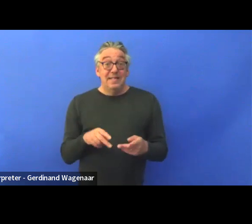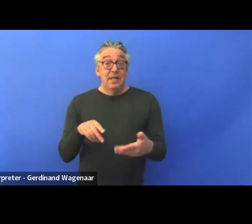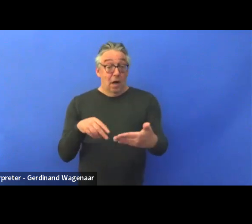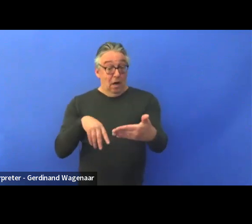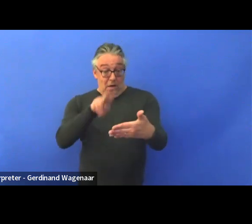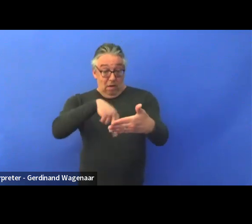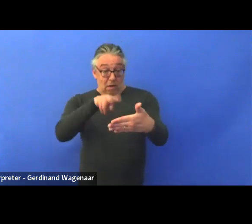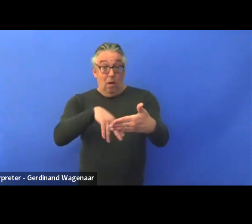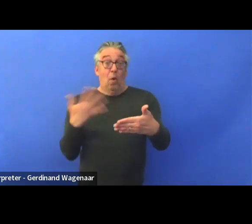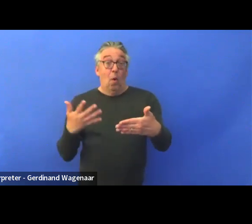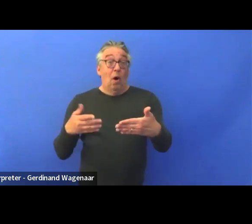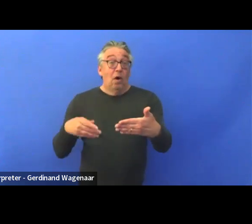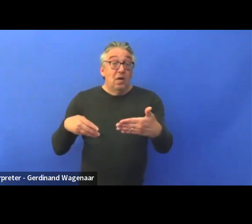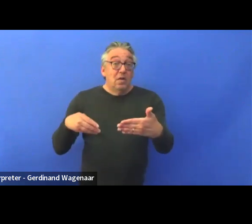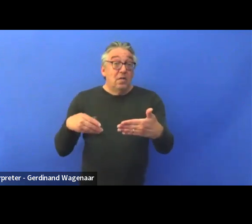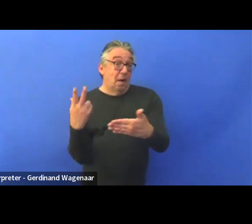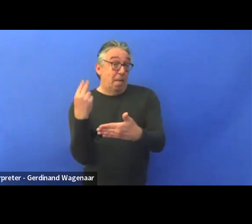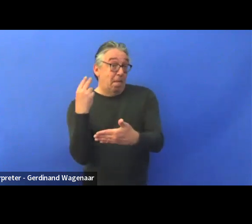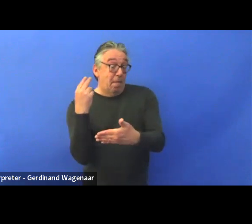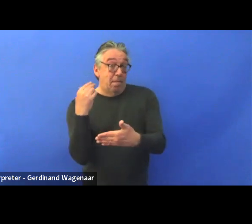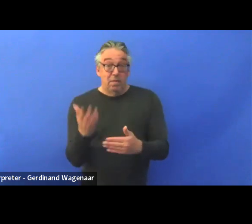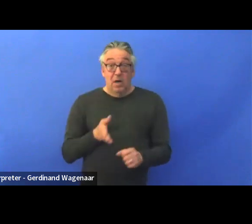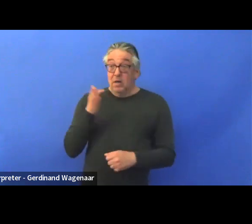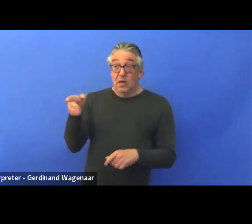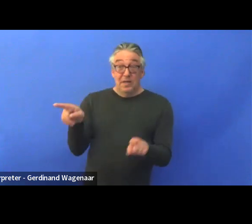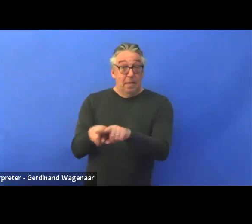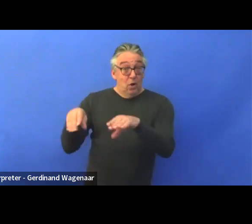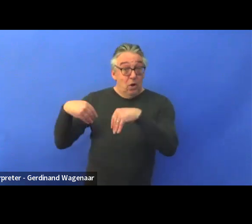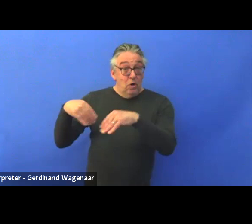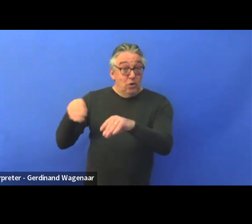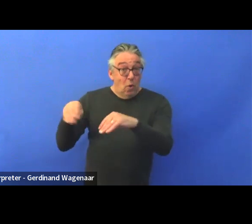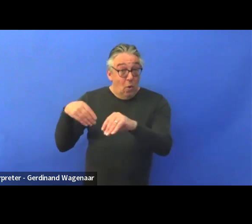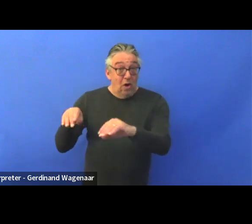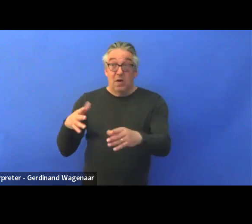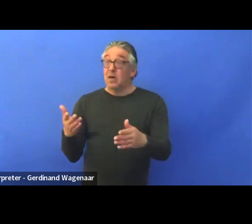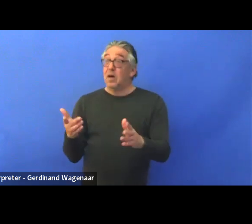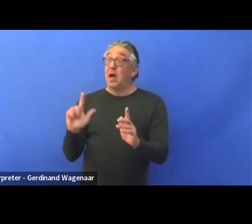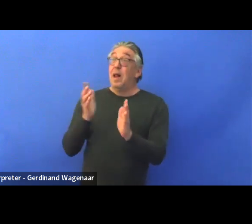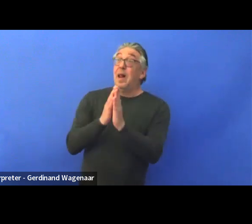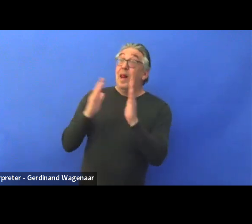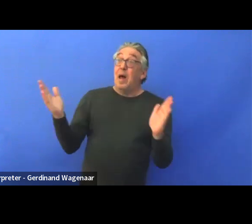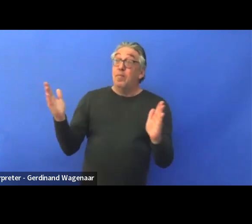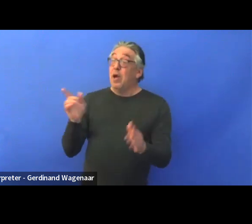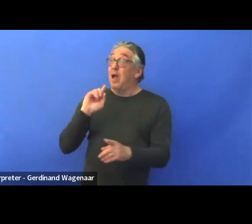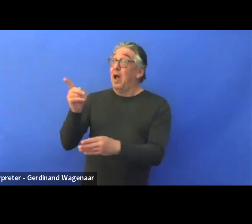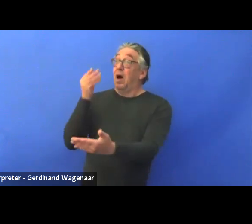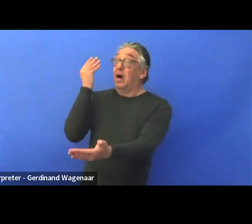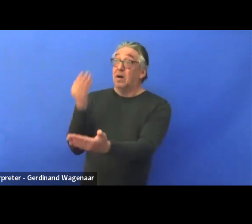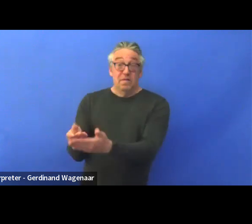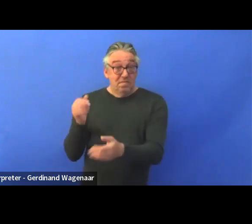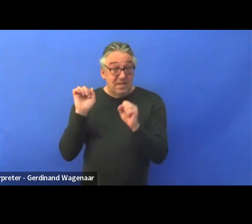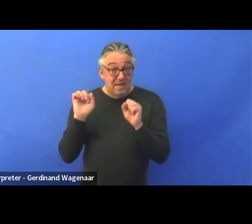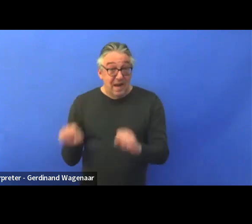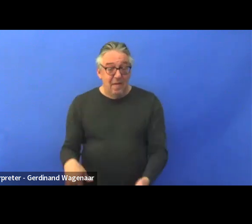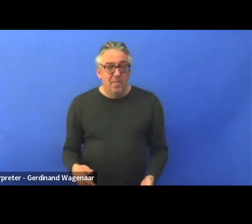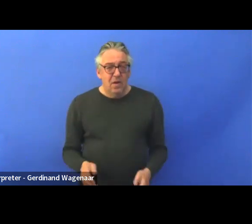to the same stores, the same library systems, and reading that book. And how on earth could this happen then? How could we get to